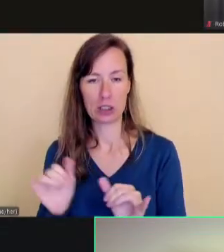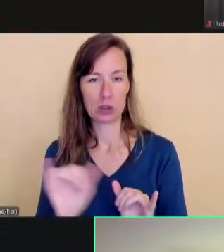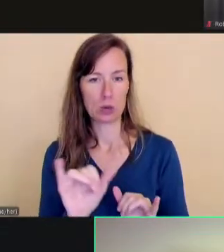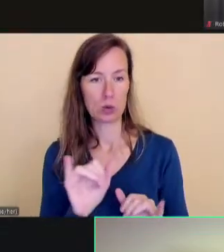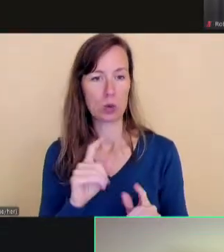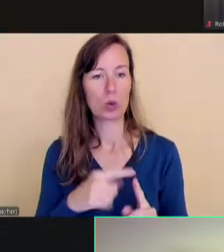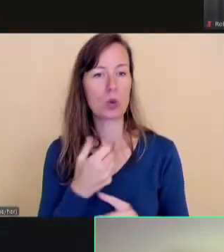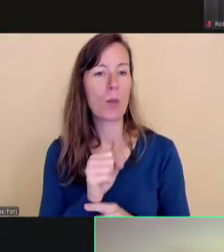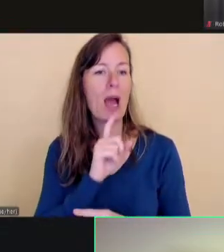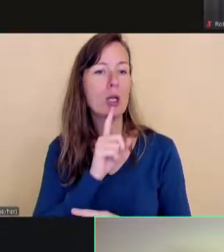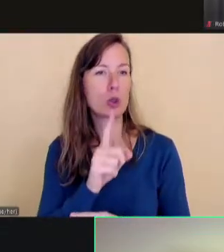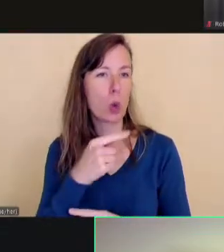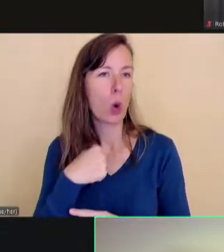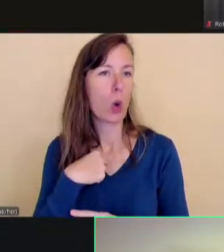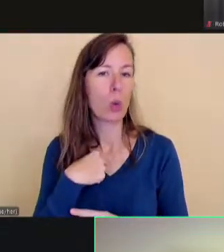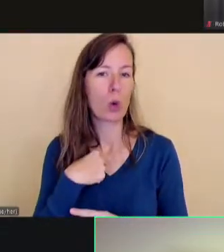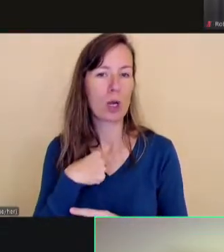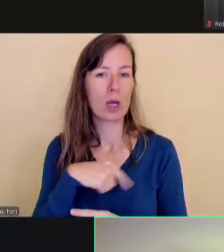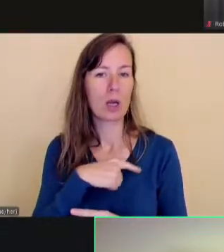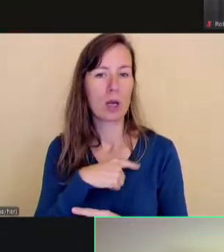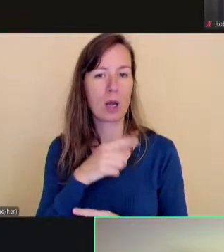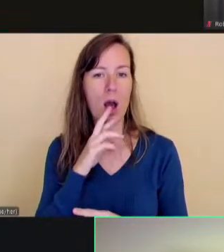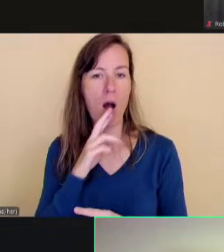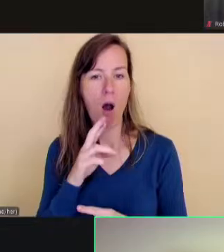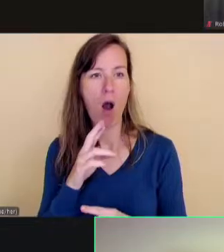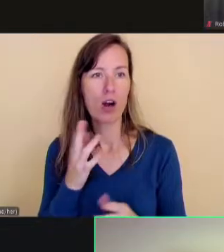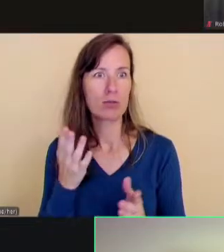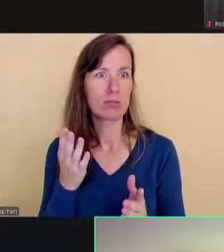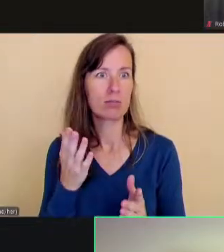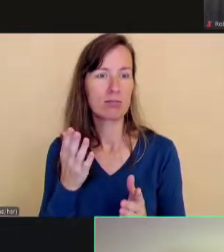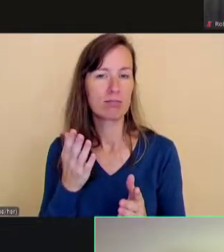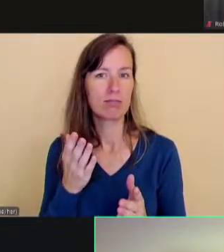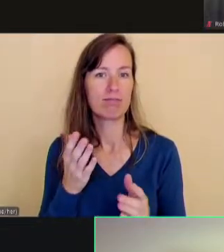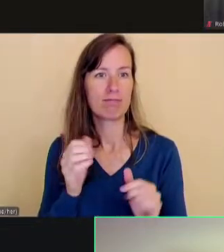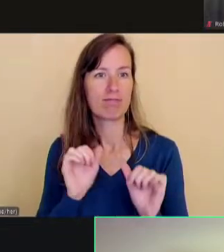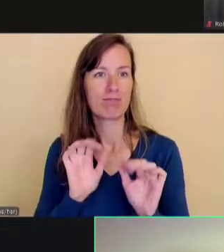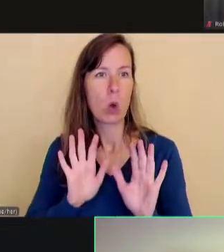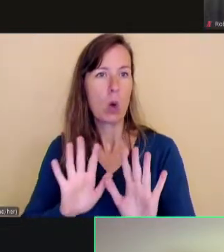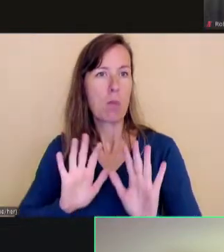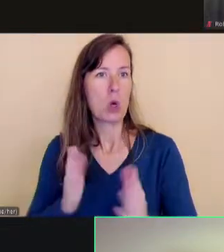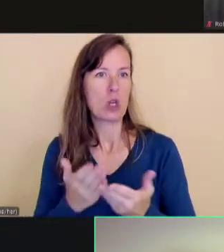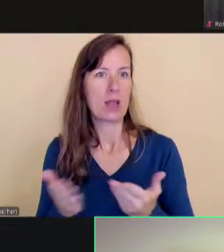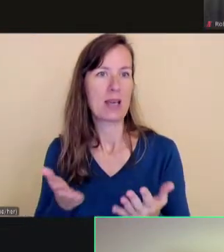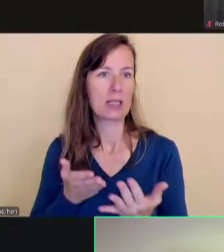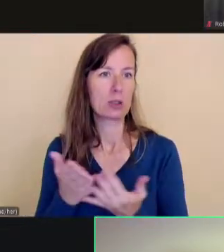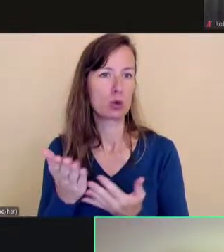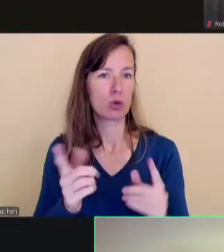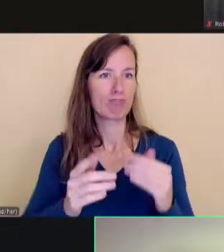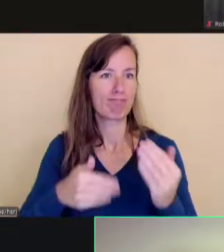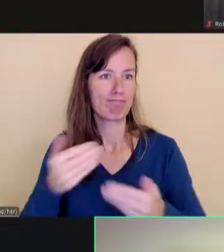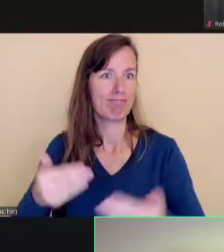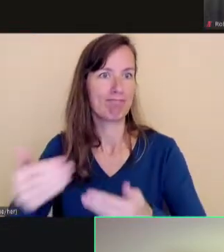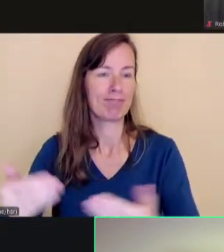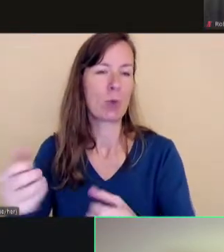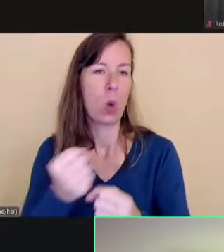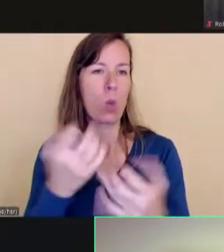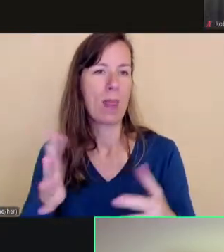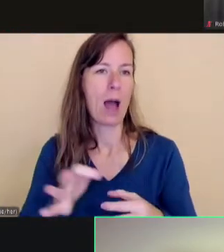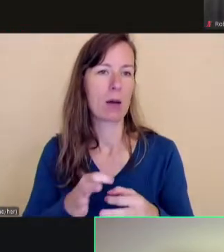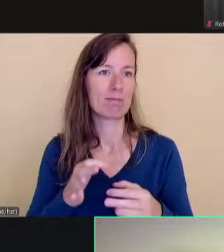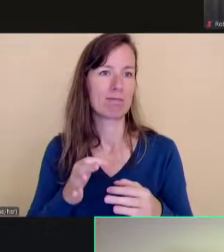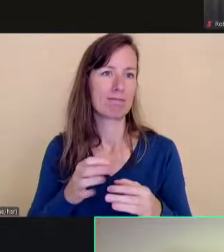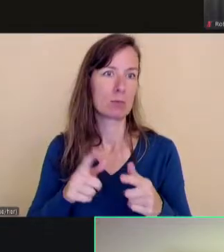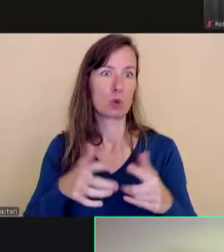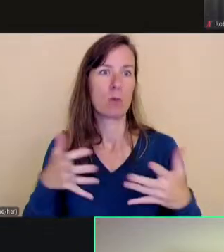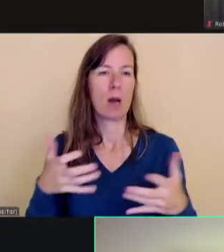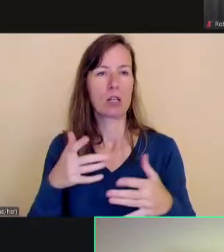all the corners and pushing things through with a minimum of delay. The next step is